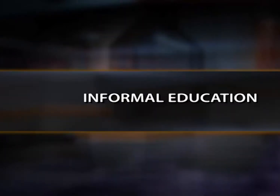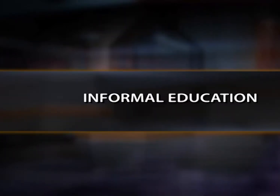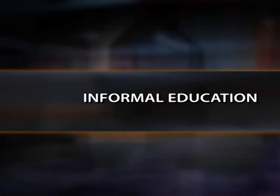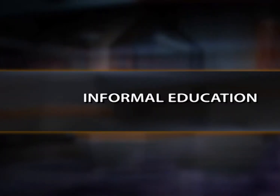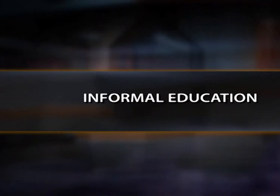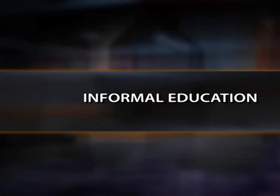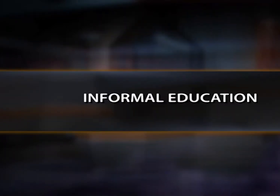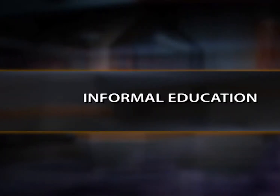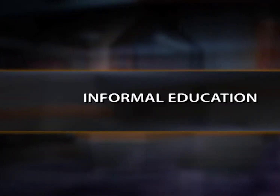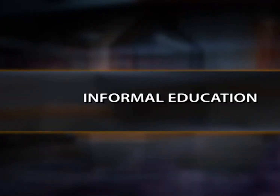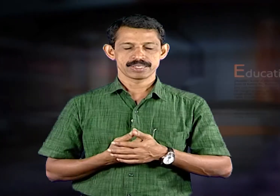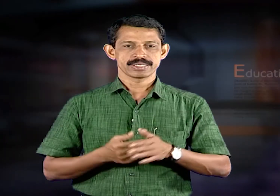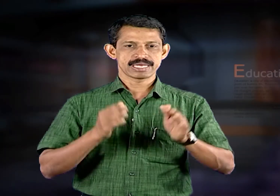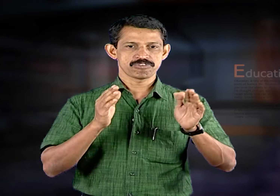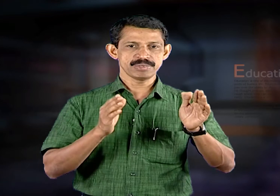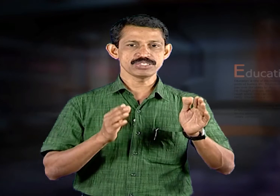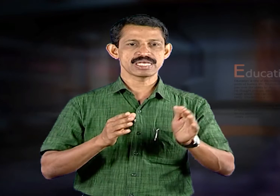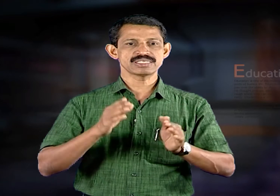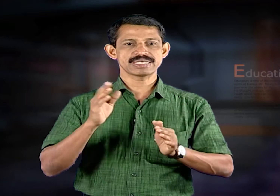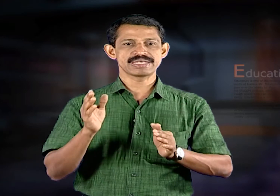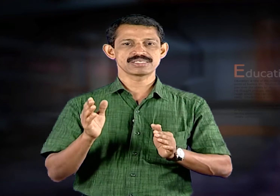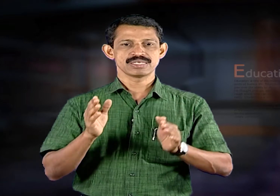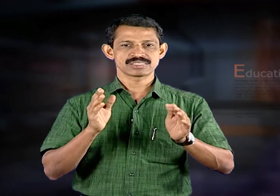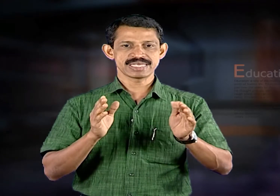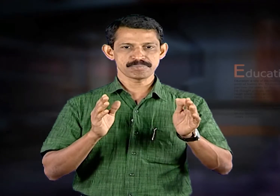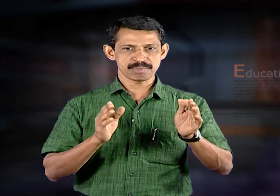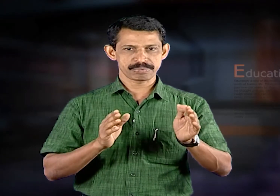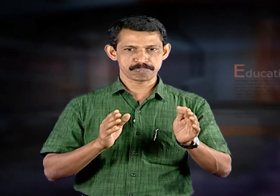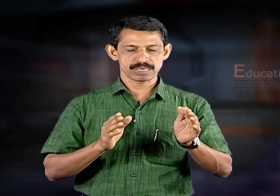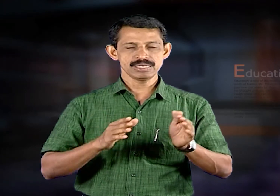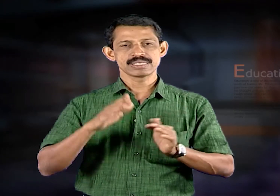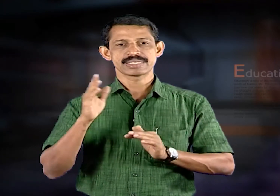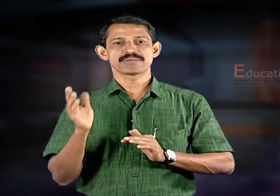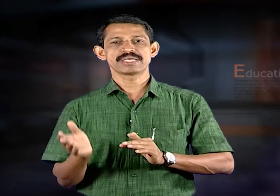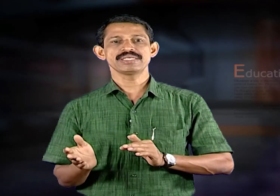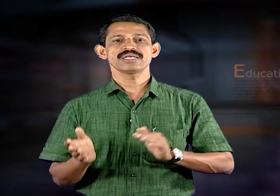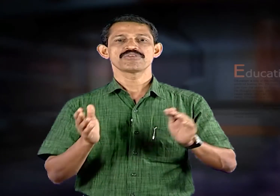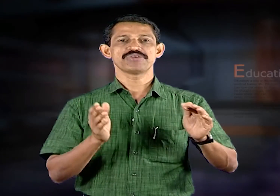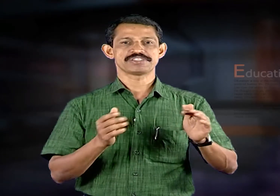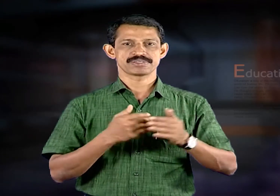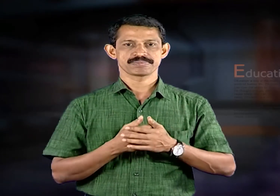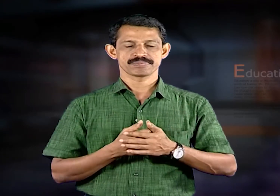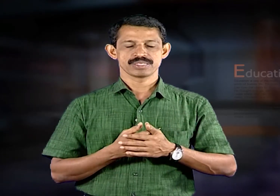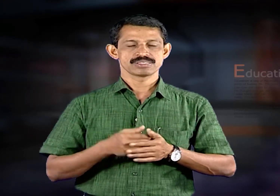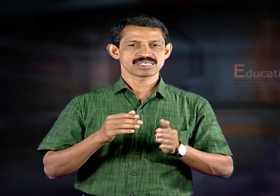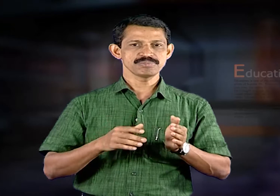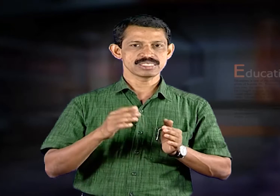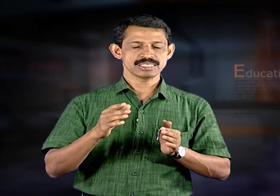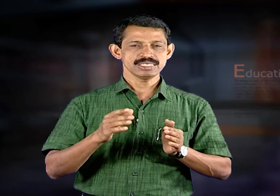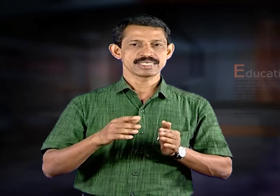Informal education. Informal education is seen by people in many ways. Some see it